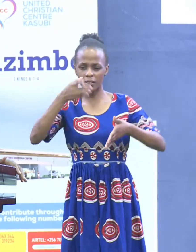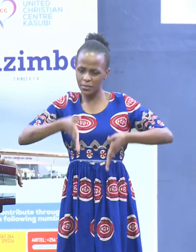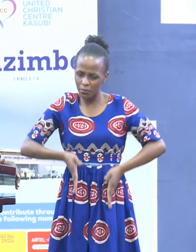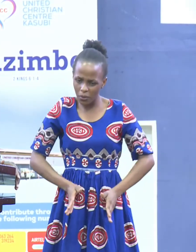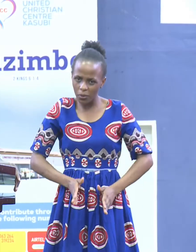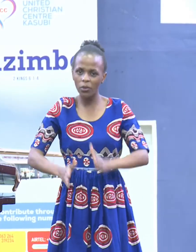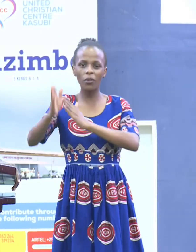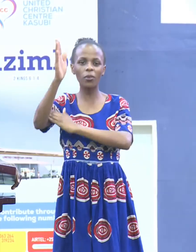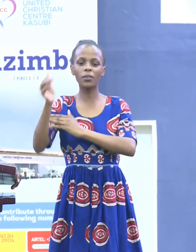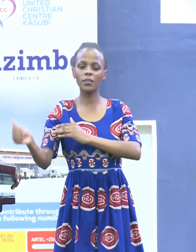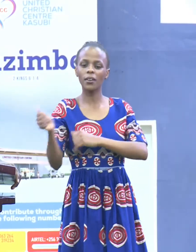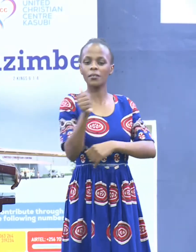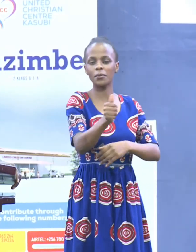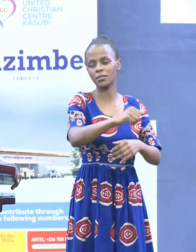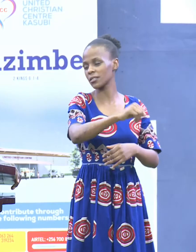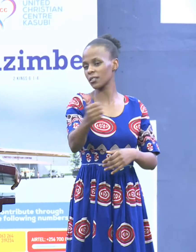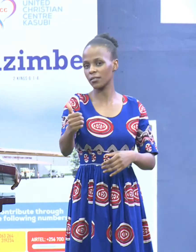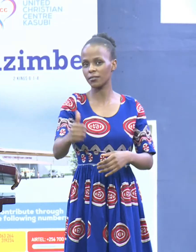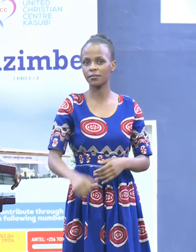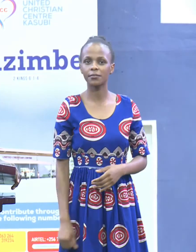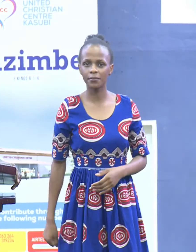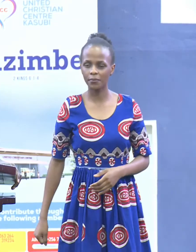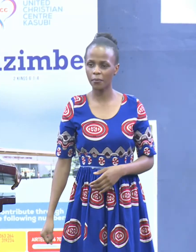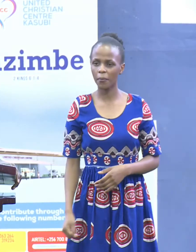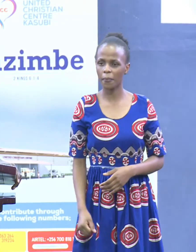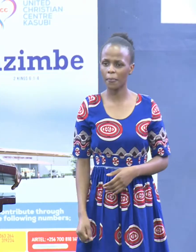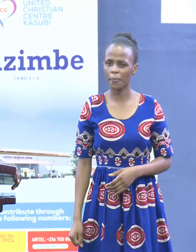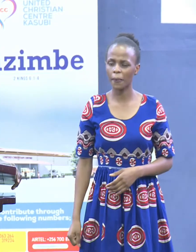would have been the firstborn, he exchanges with